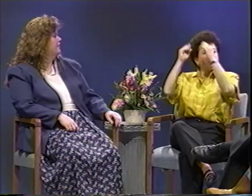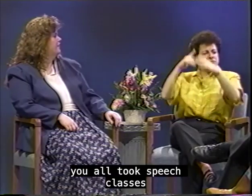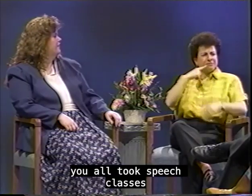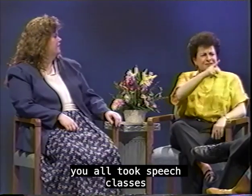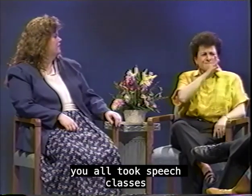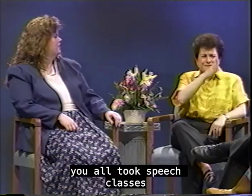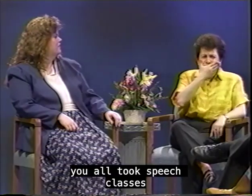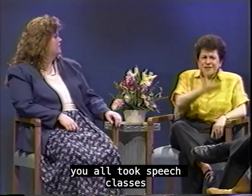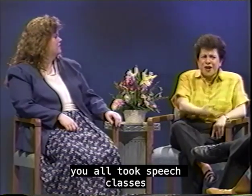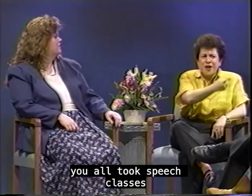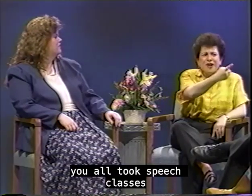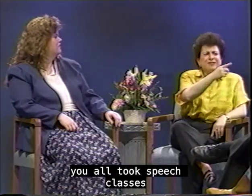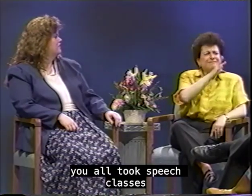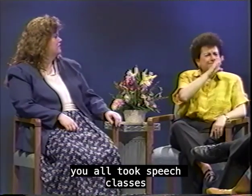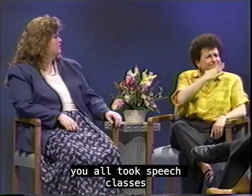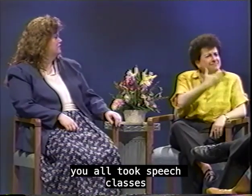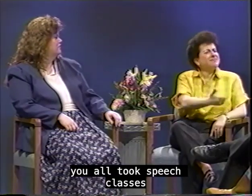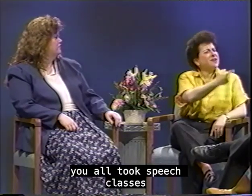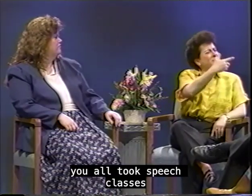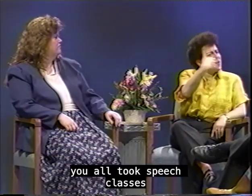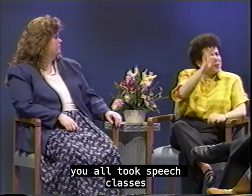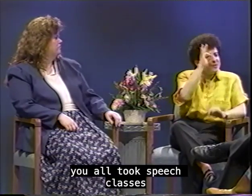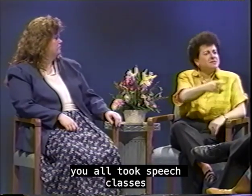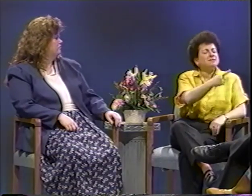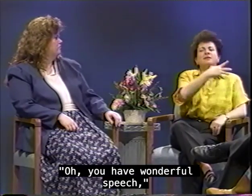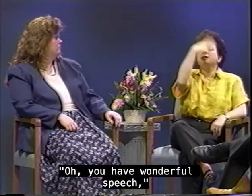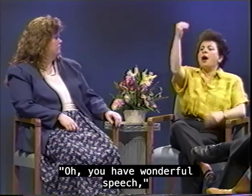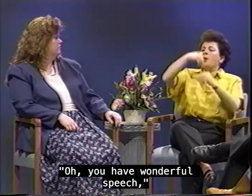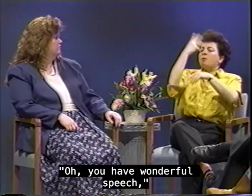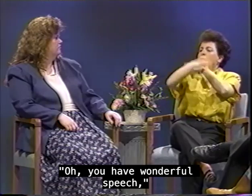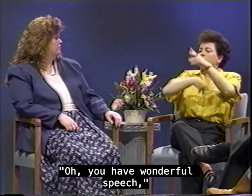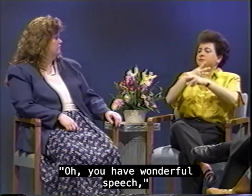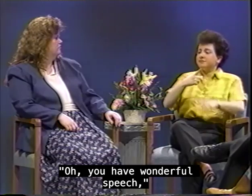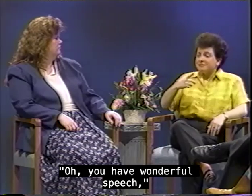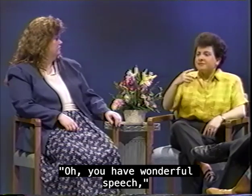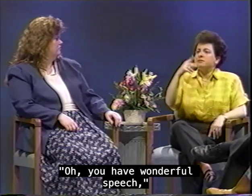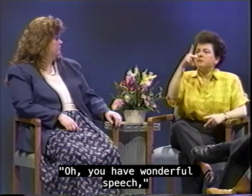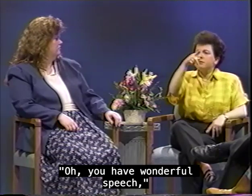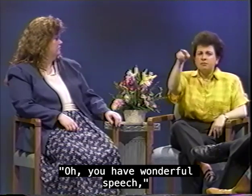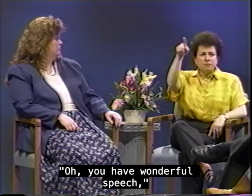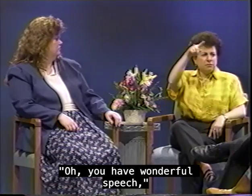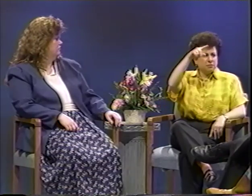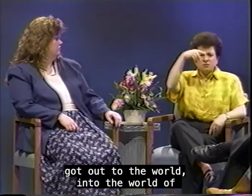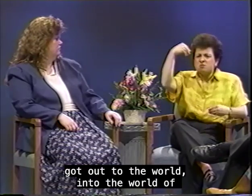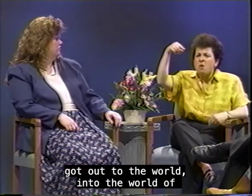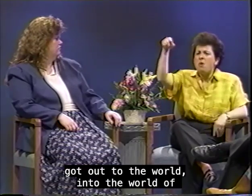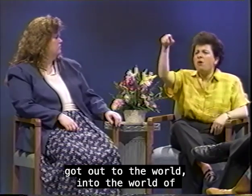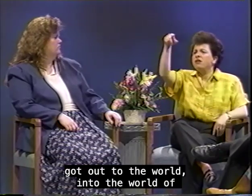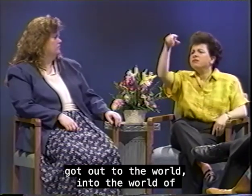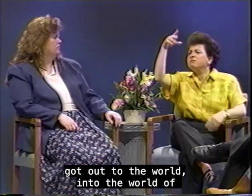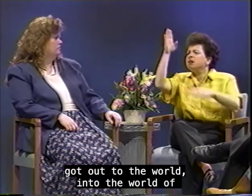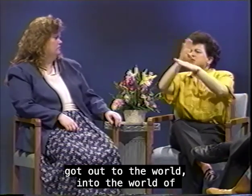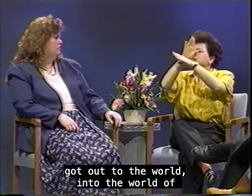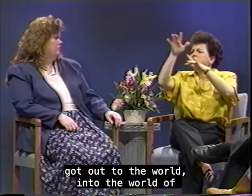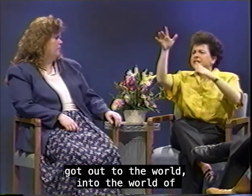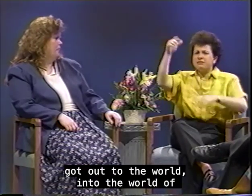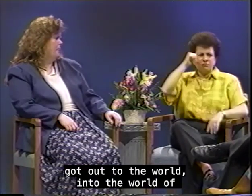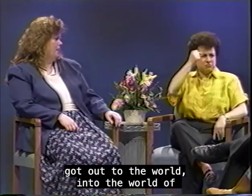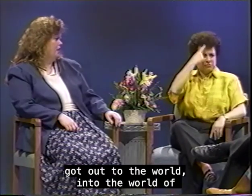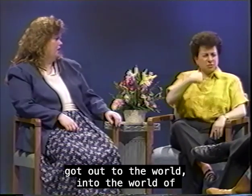you all took speech classes, and did your teachers tell you, oh, you have wonderful speech, and then when you got out to the world, into the world